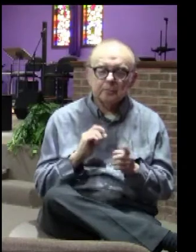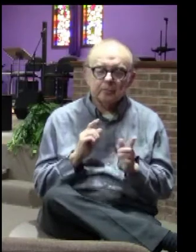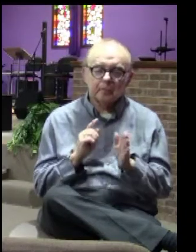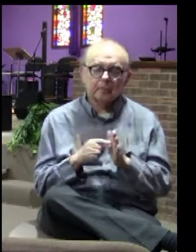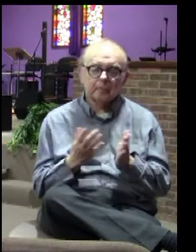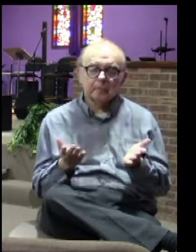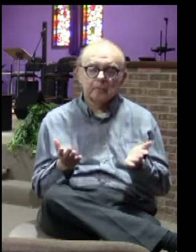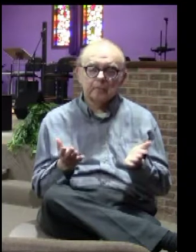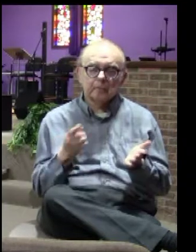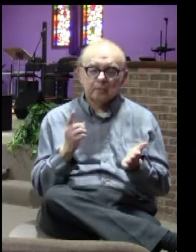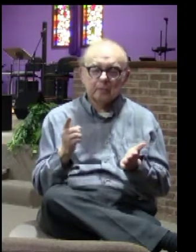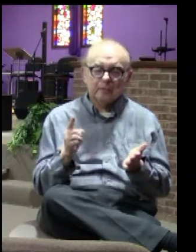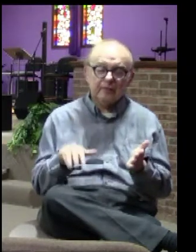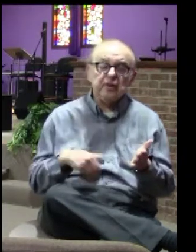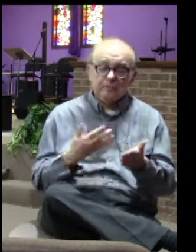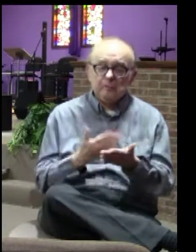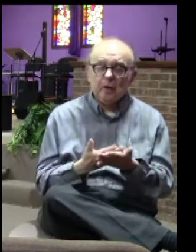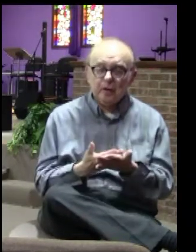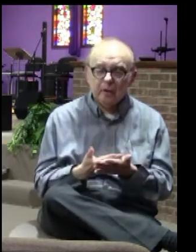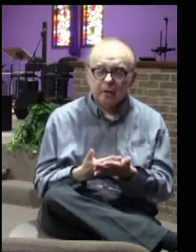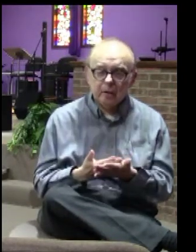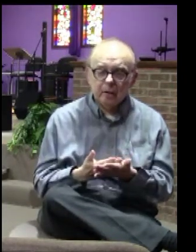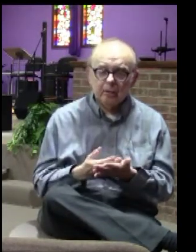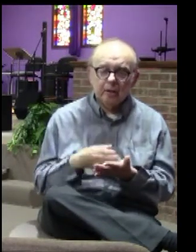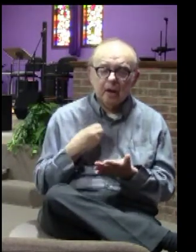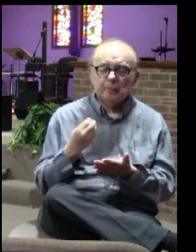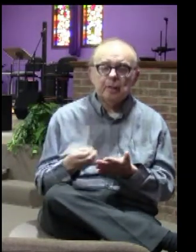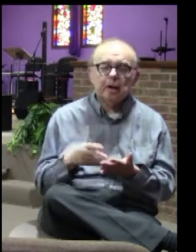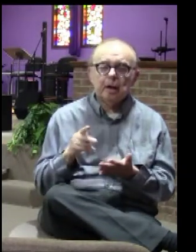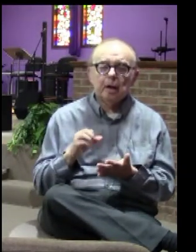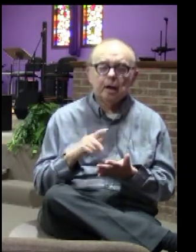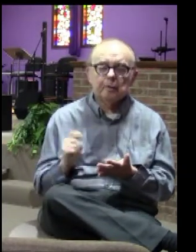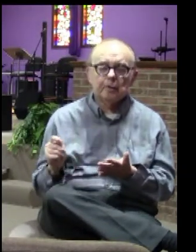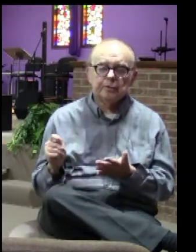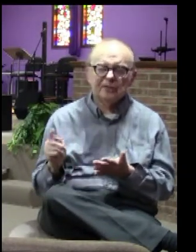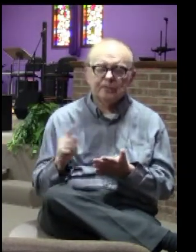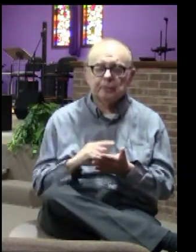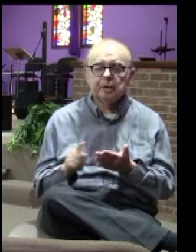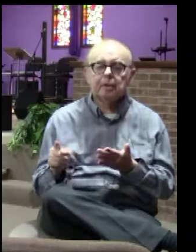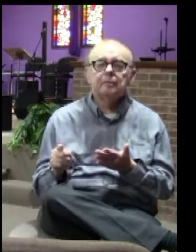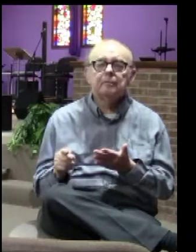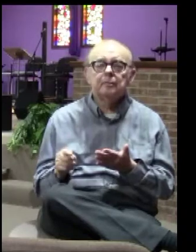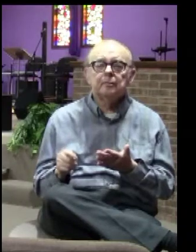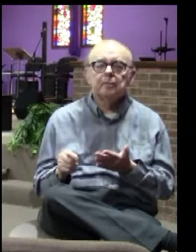moment you were born, I put out a post this week,